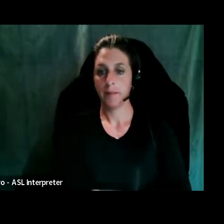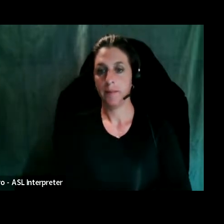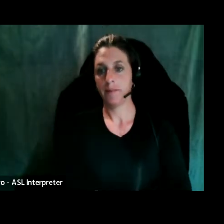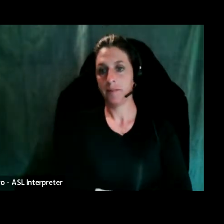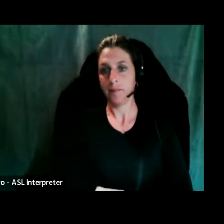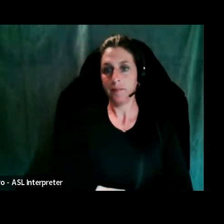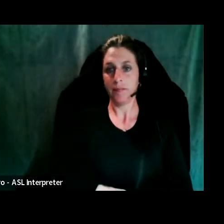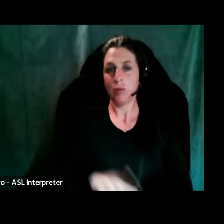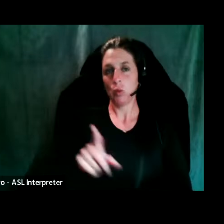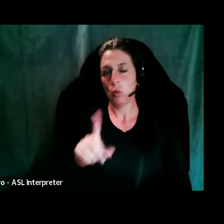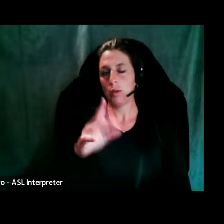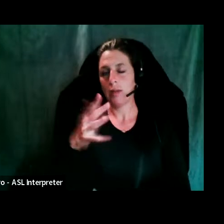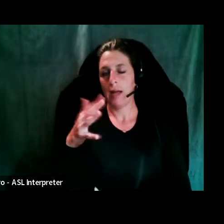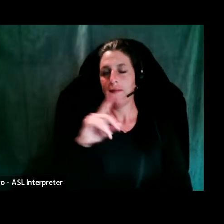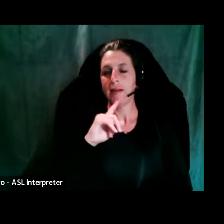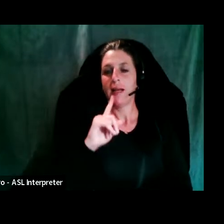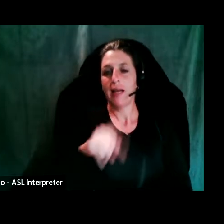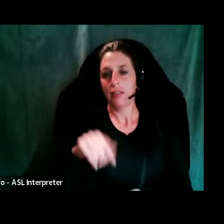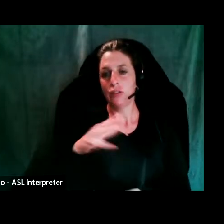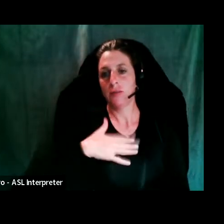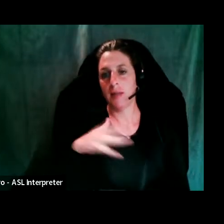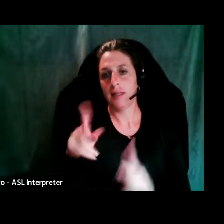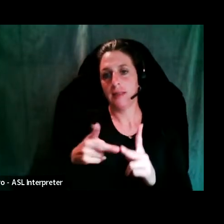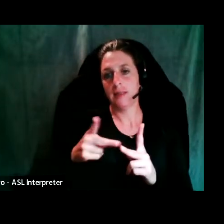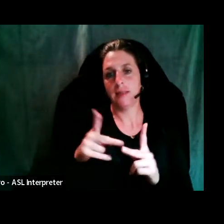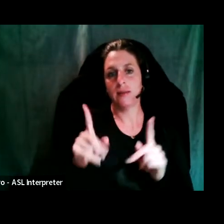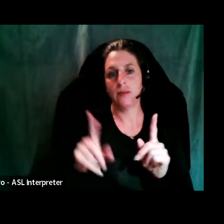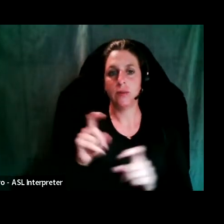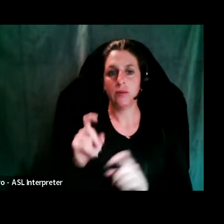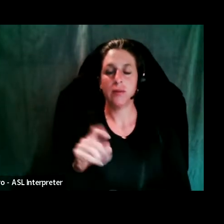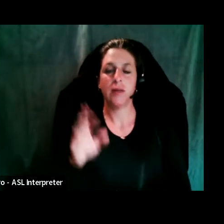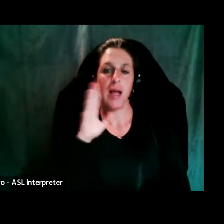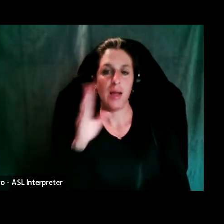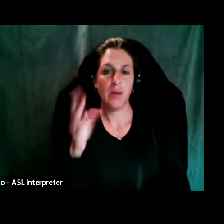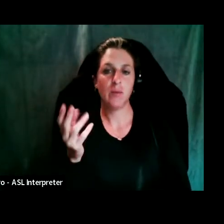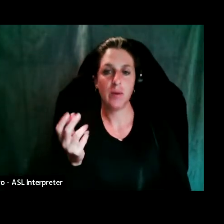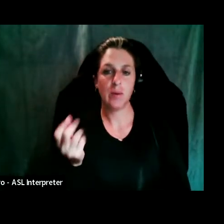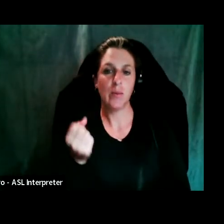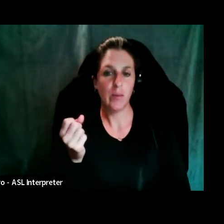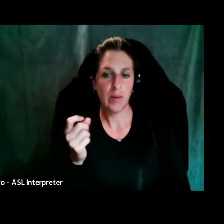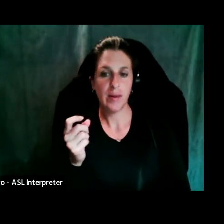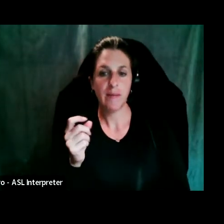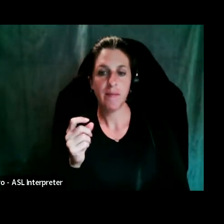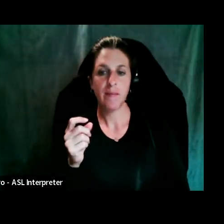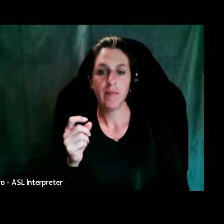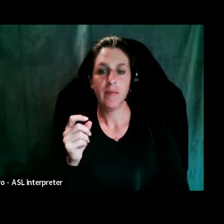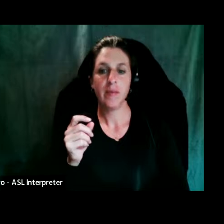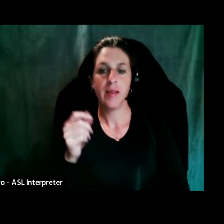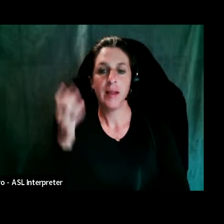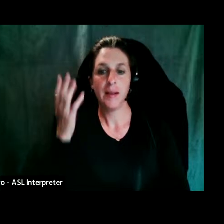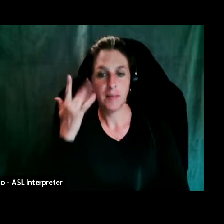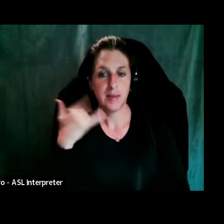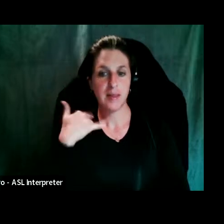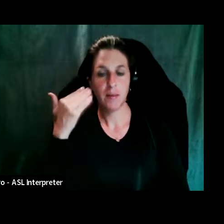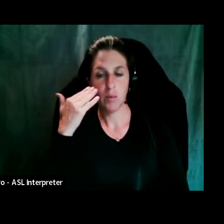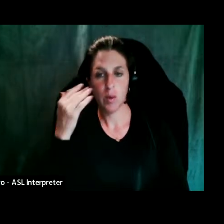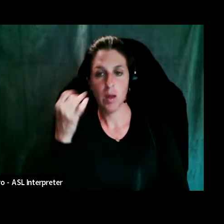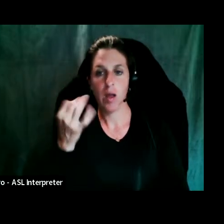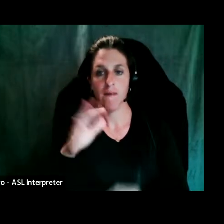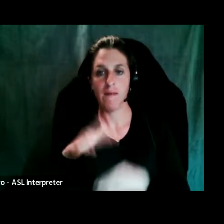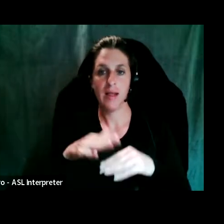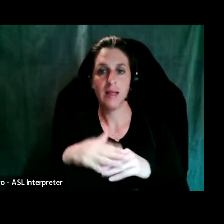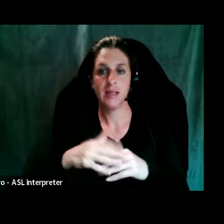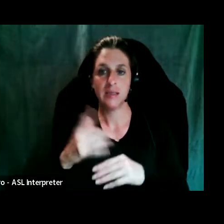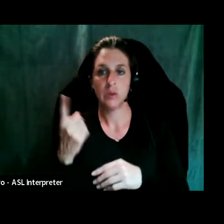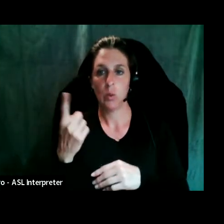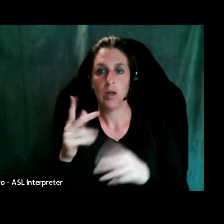my second question. I'll hold out hope because I'm aware of at least one person who's